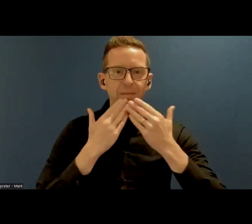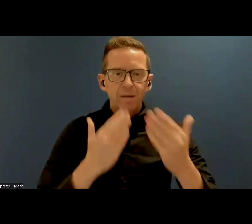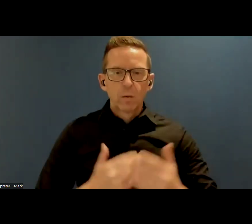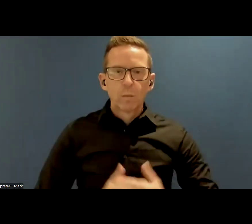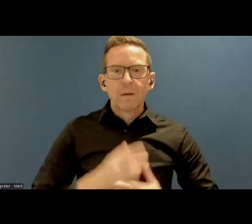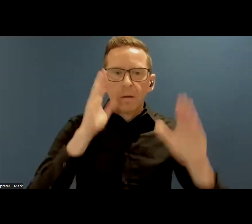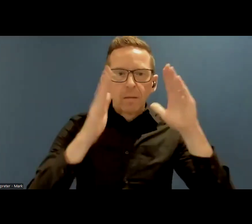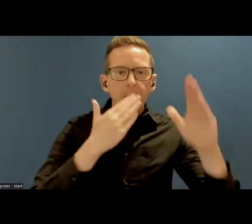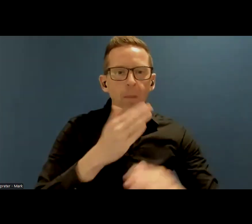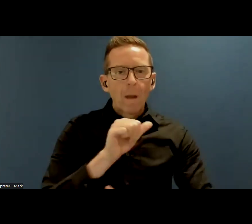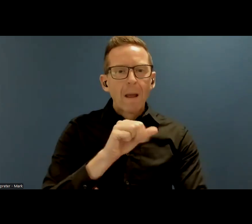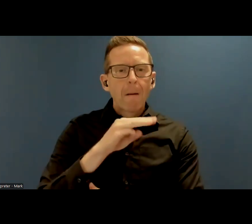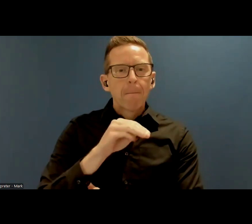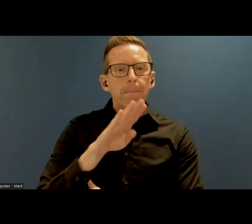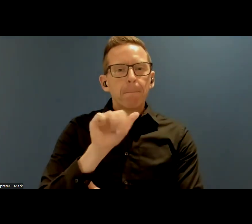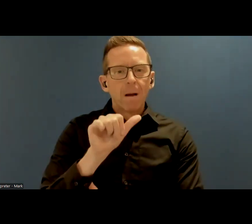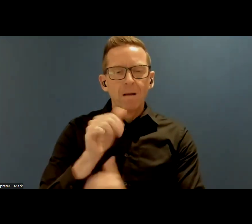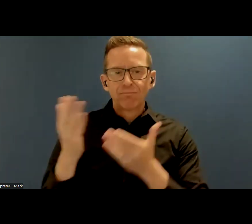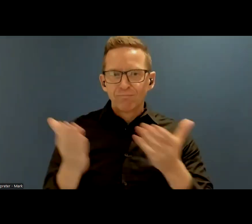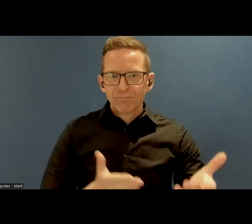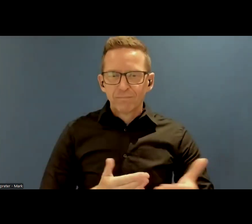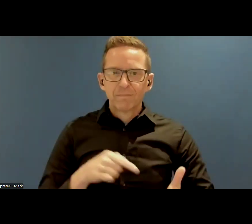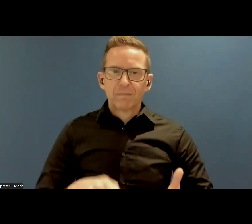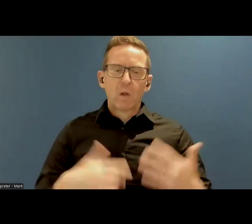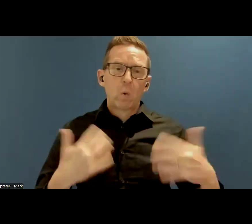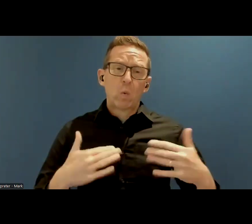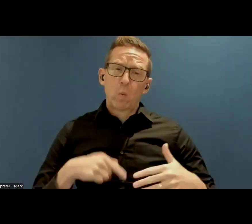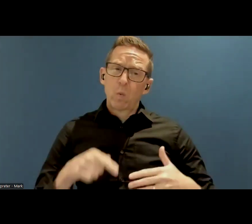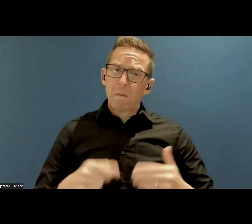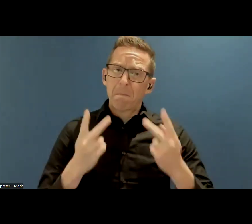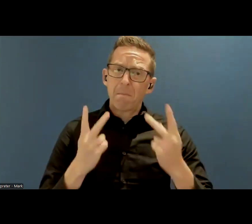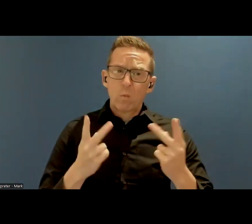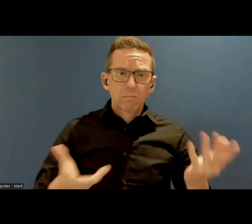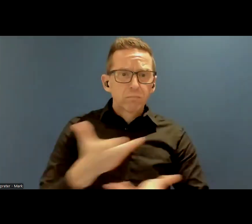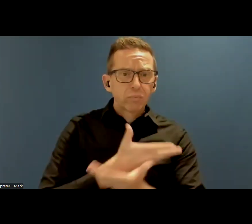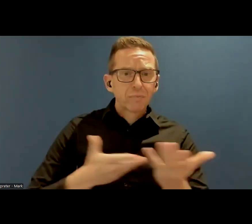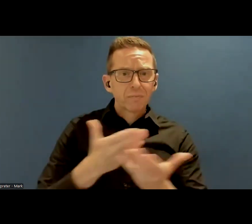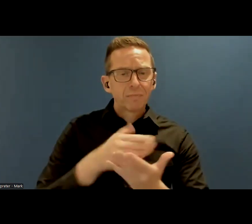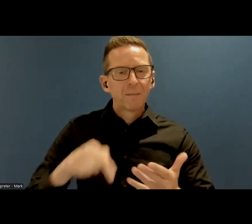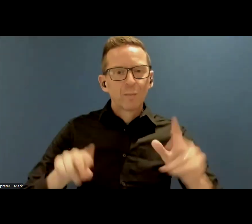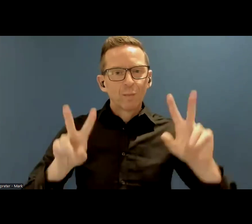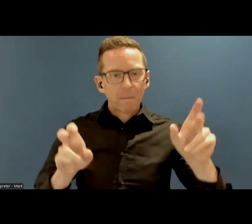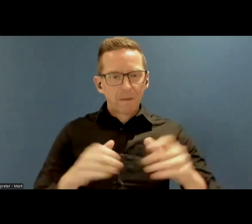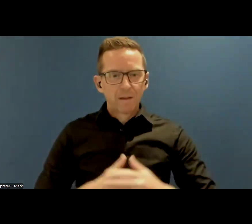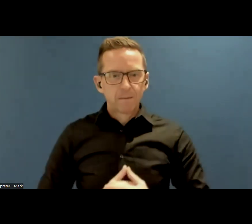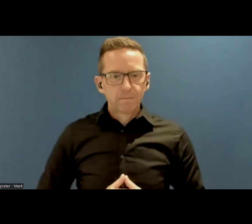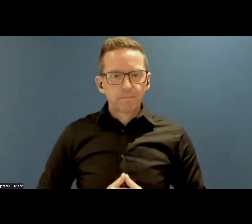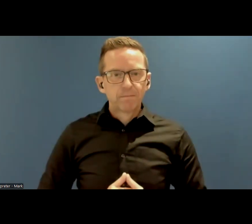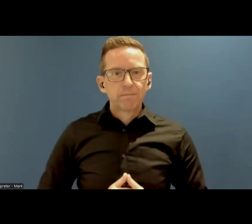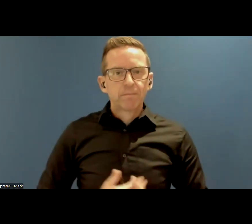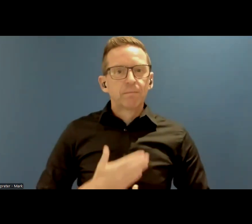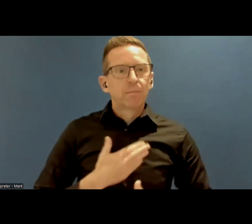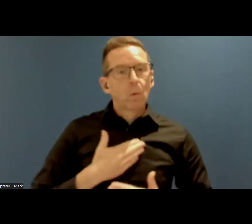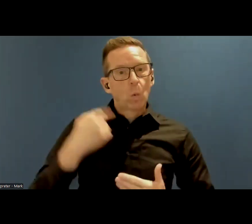so very much for this very important topic. My name is Daniel Iga